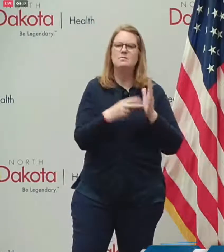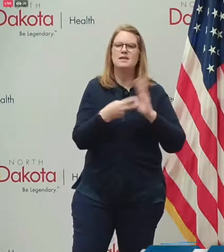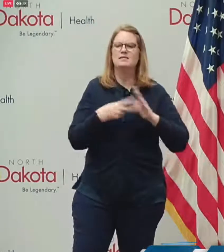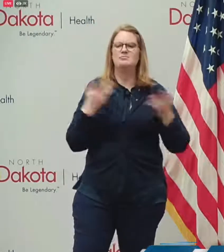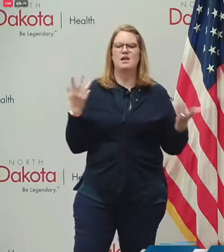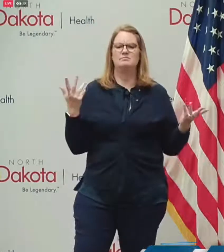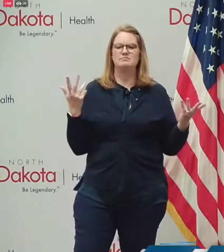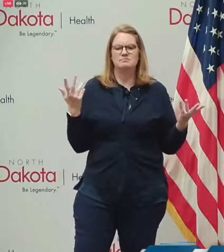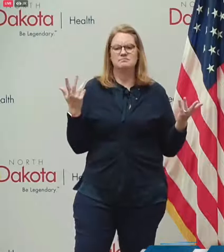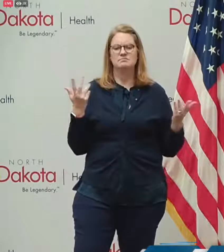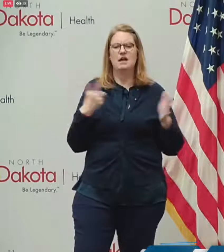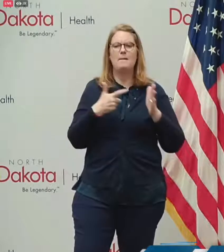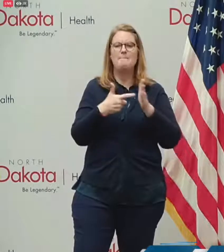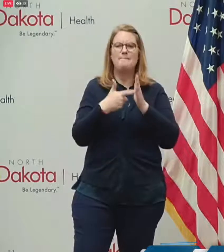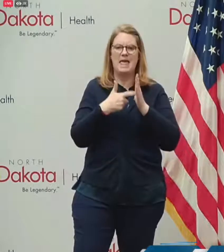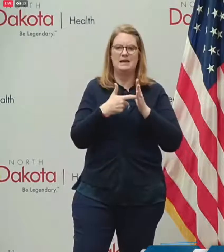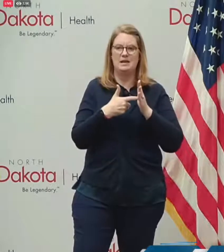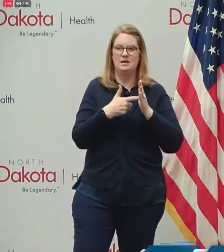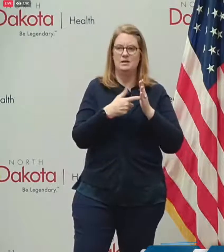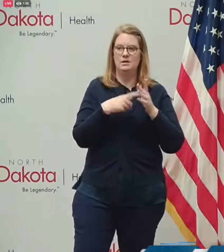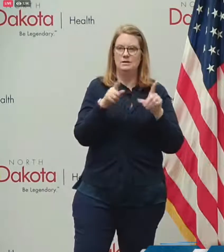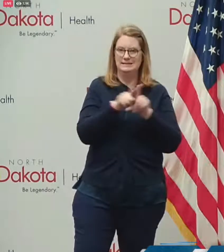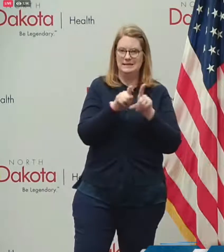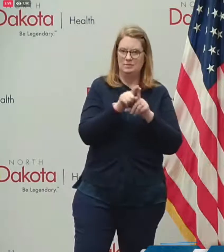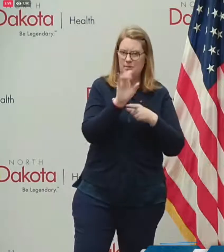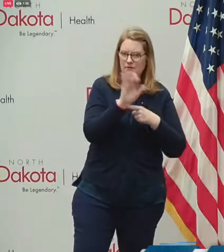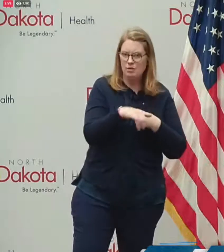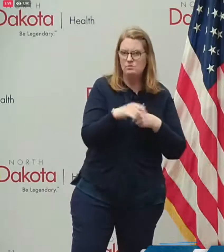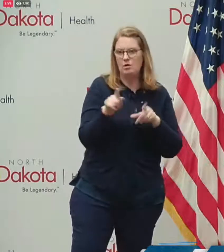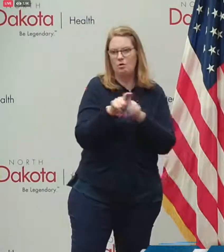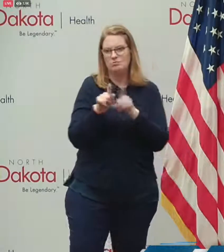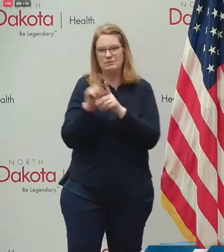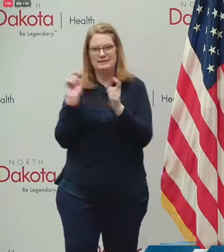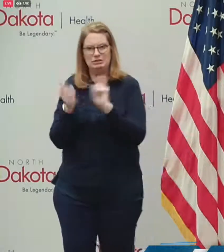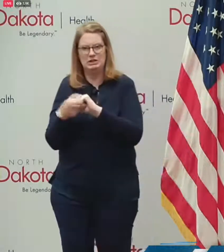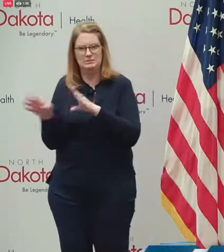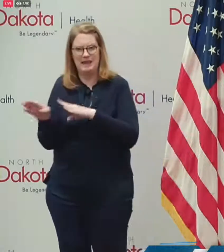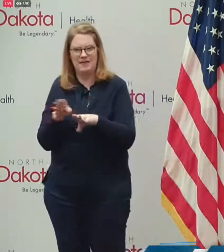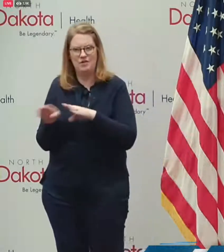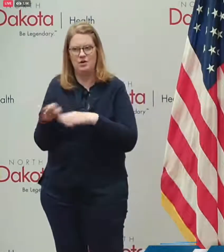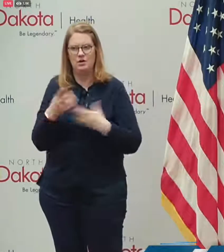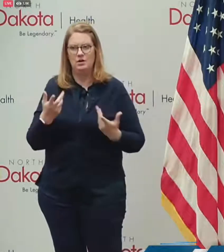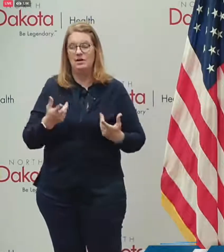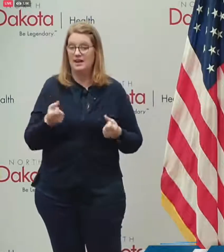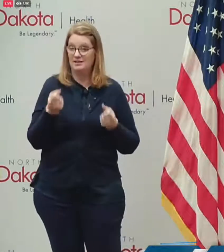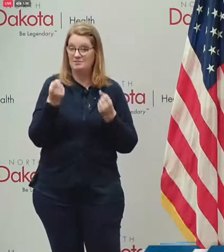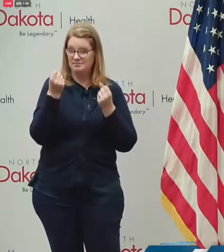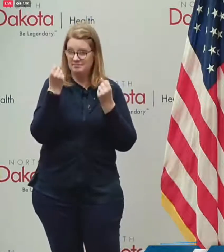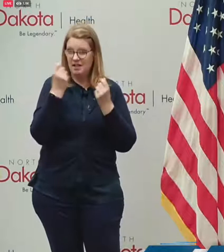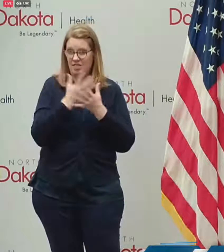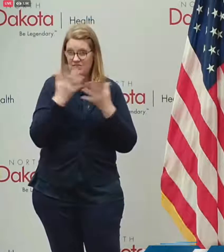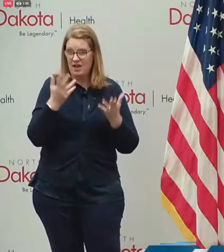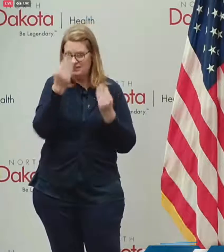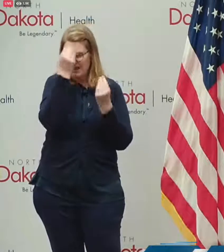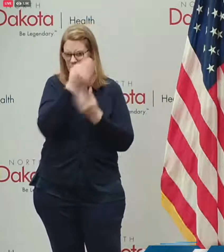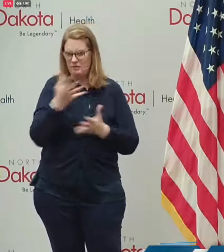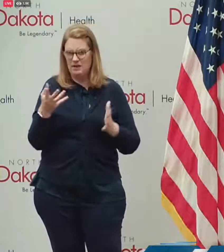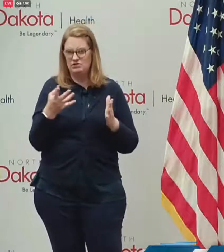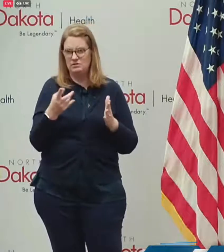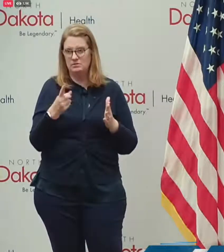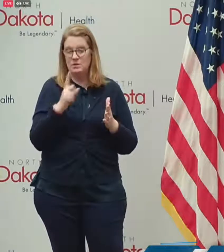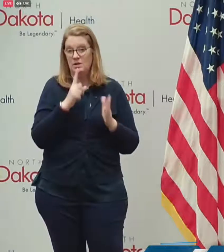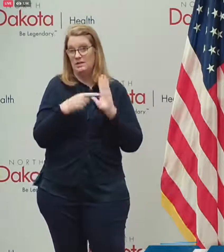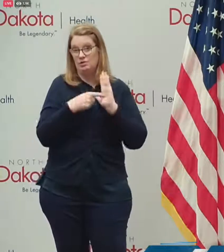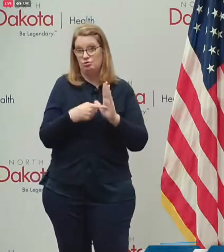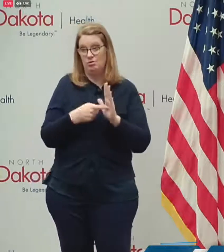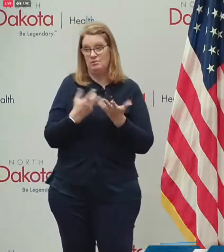that a mandate A would be enforceable and B, it would change behavior. And I think there's plenty of data that would show in states with